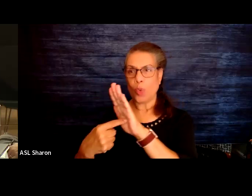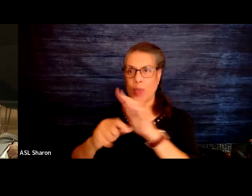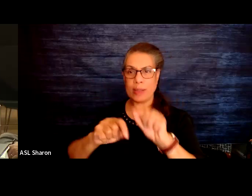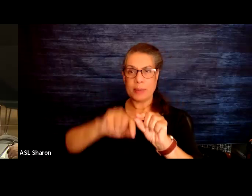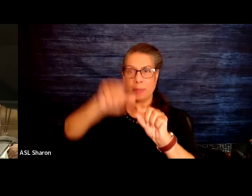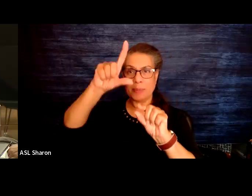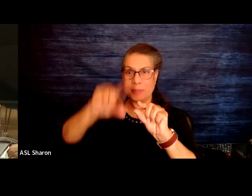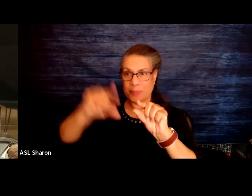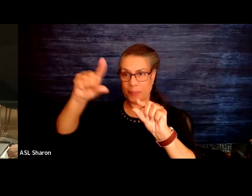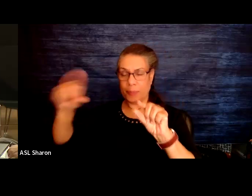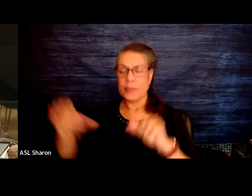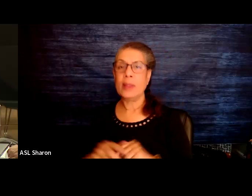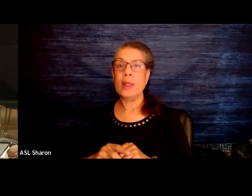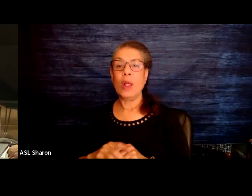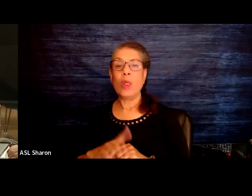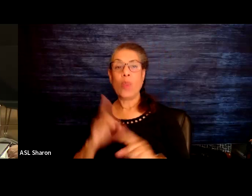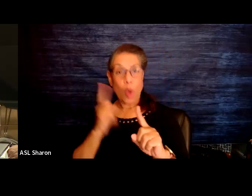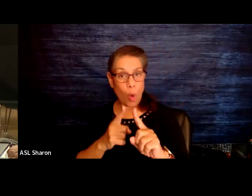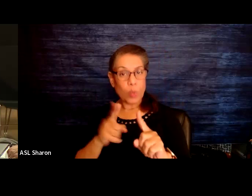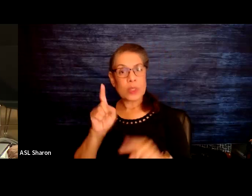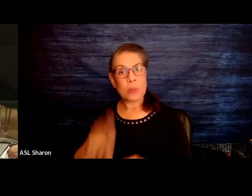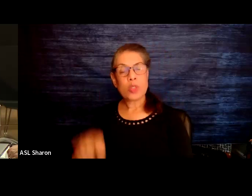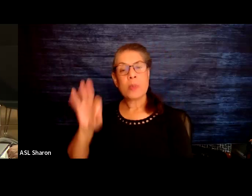It was intended to be a framework